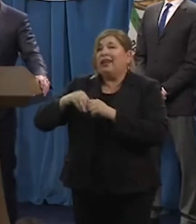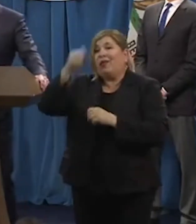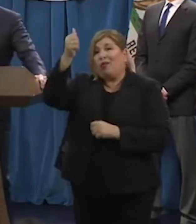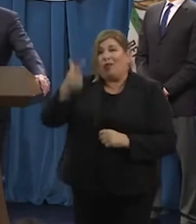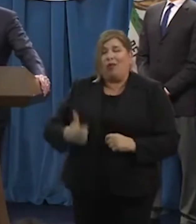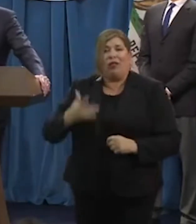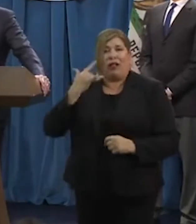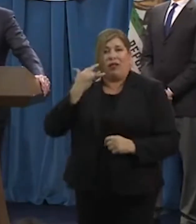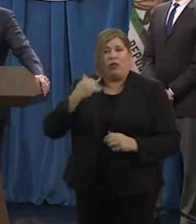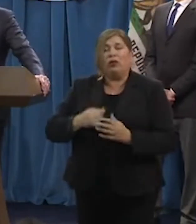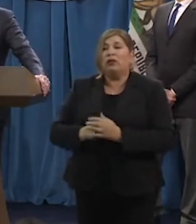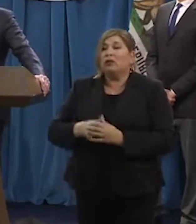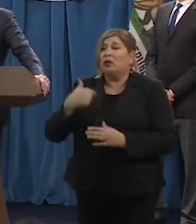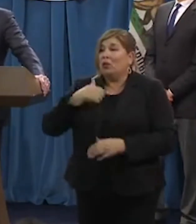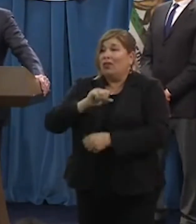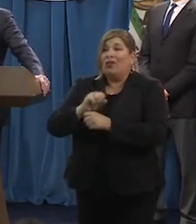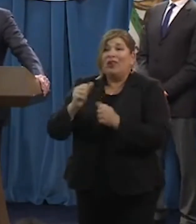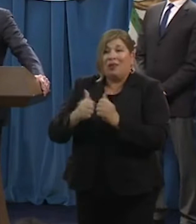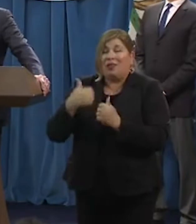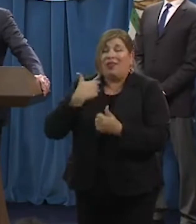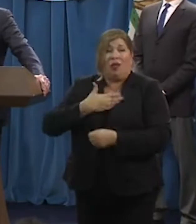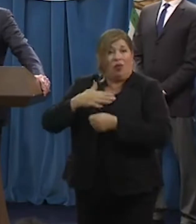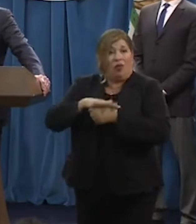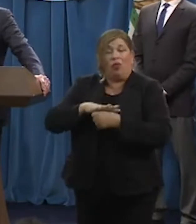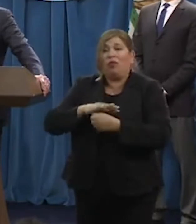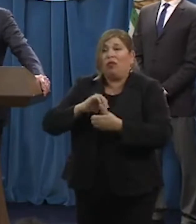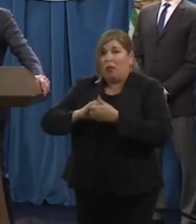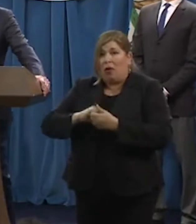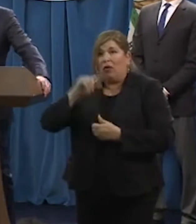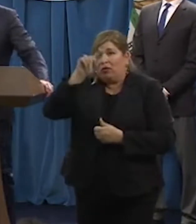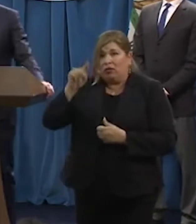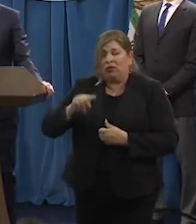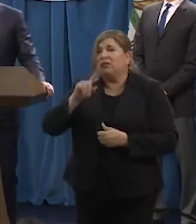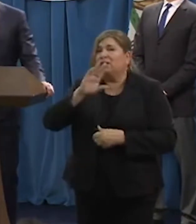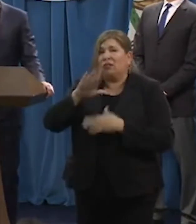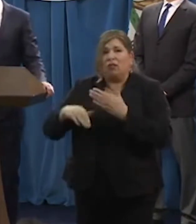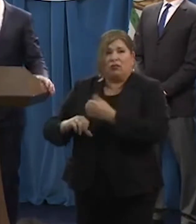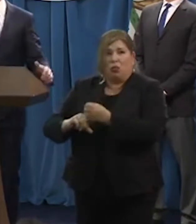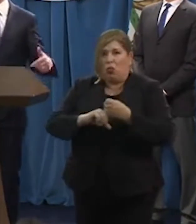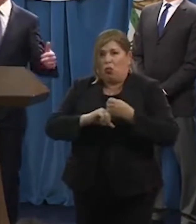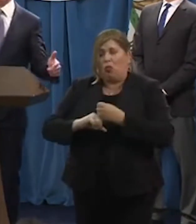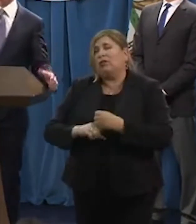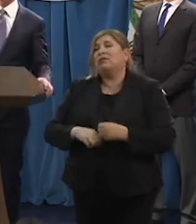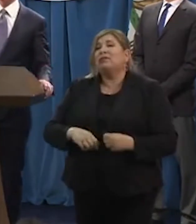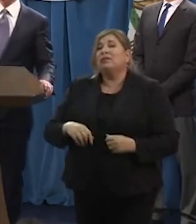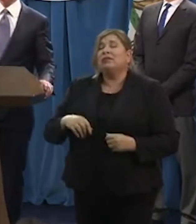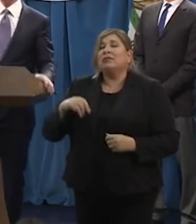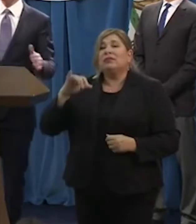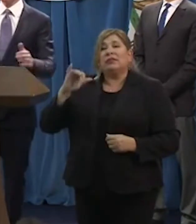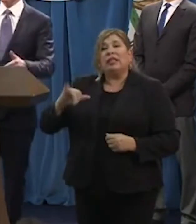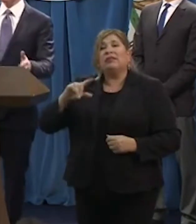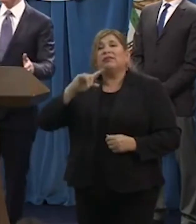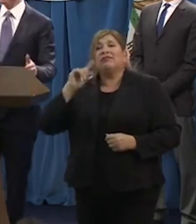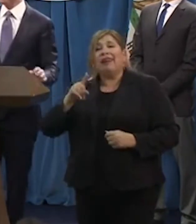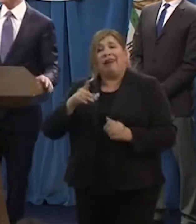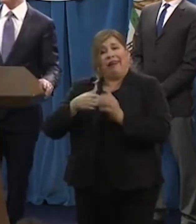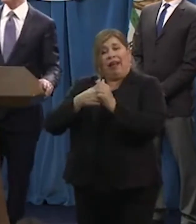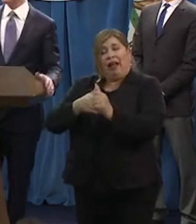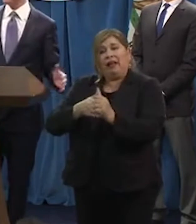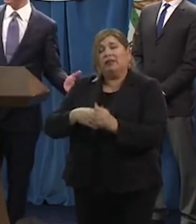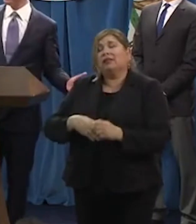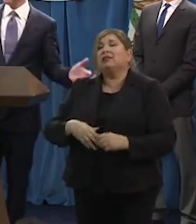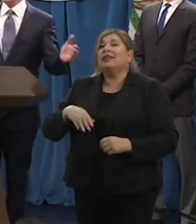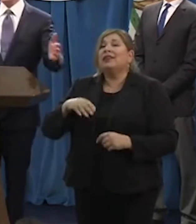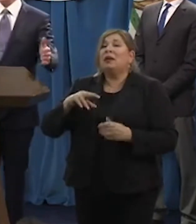local partners, and that has been broadly supported. And while it is a directive, while it is a guidance, its legal authority